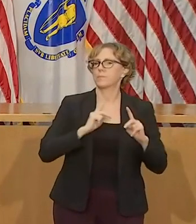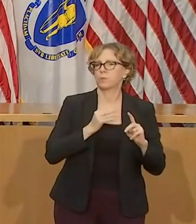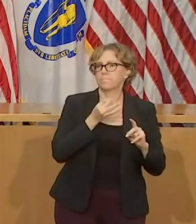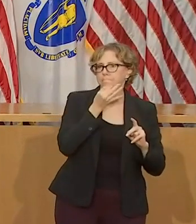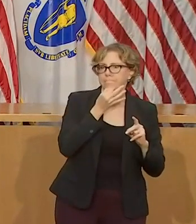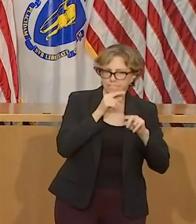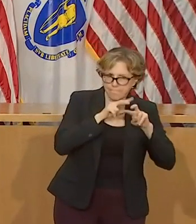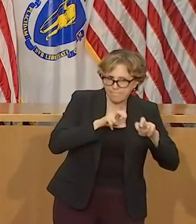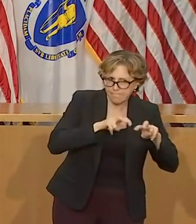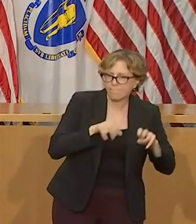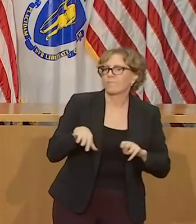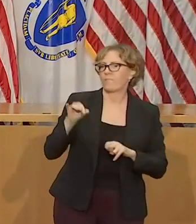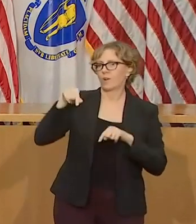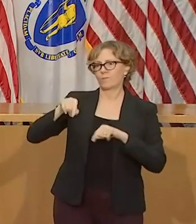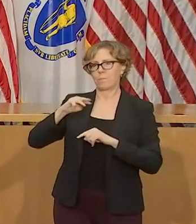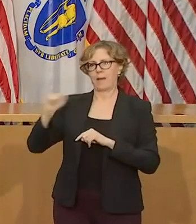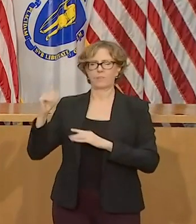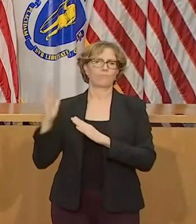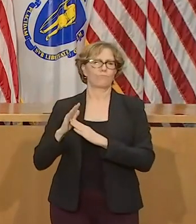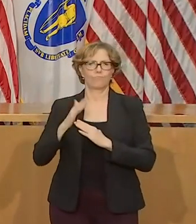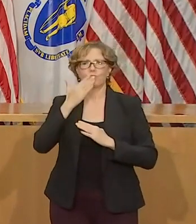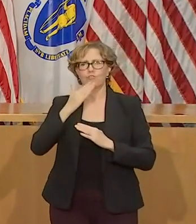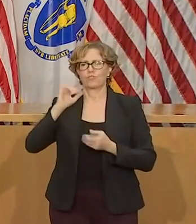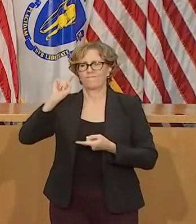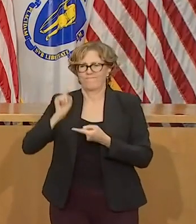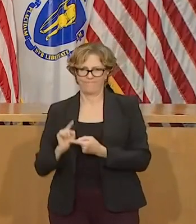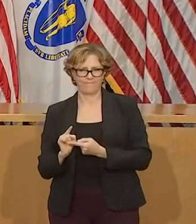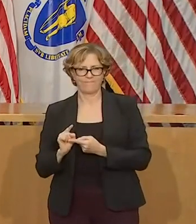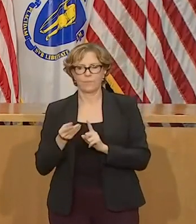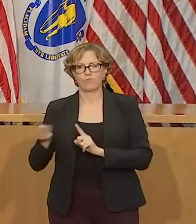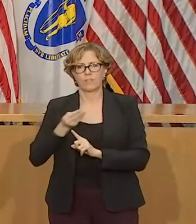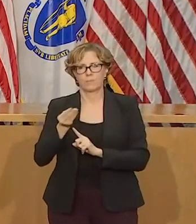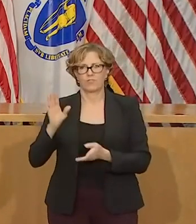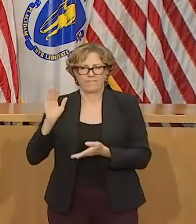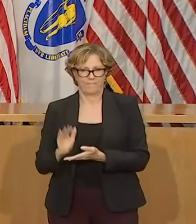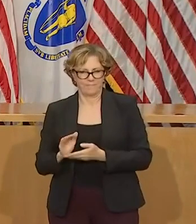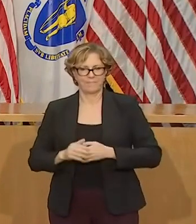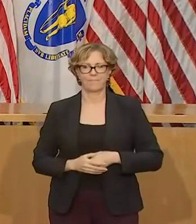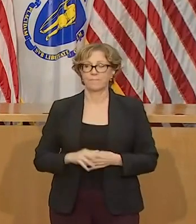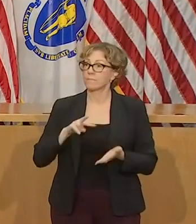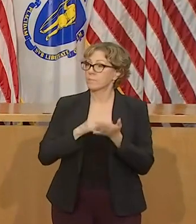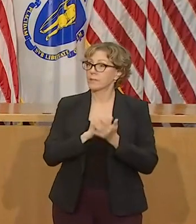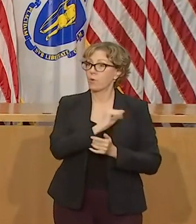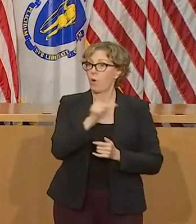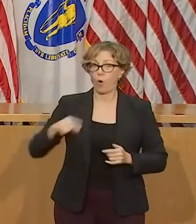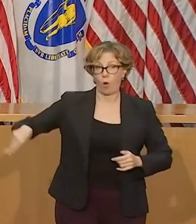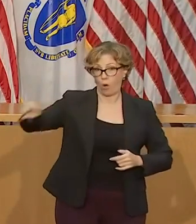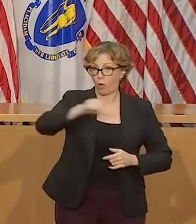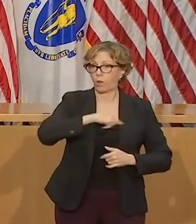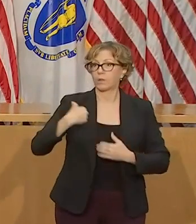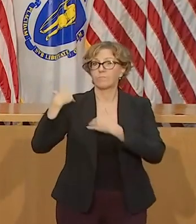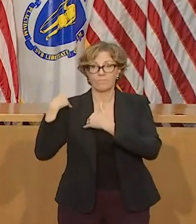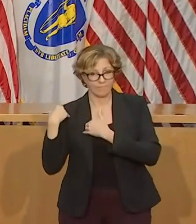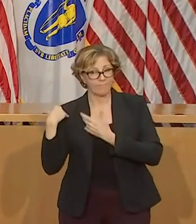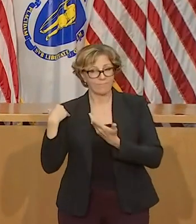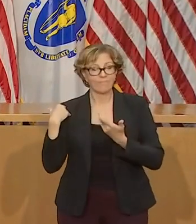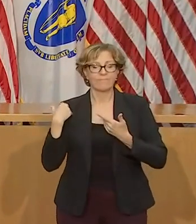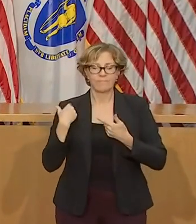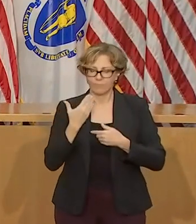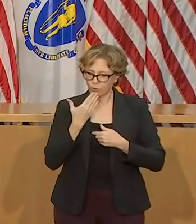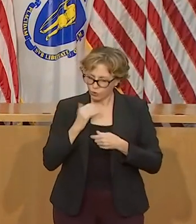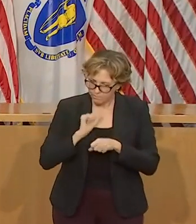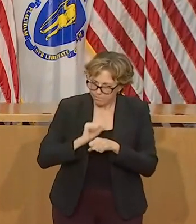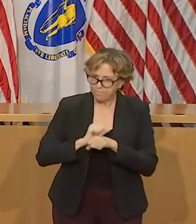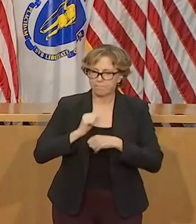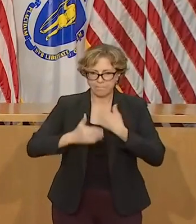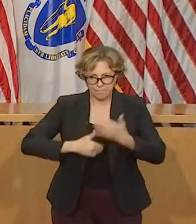possible without everybody playing their part. Individuals and families have followed the medical guidance by practicing good hygiene, social